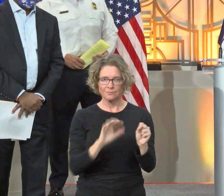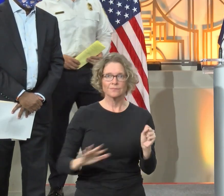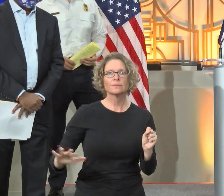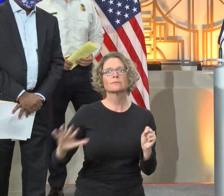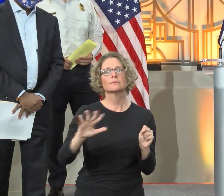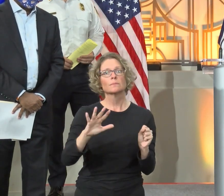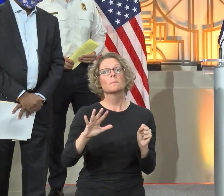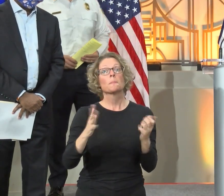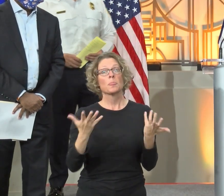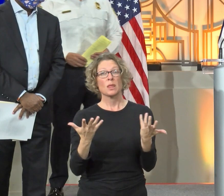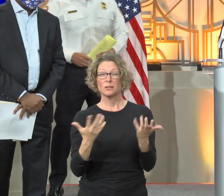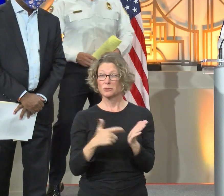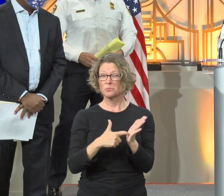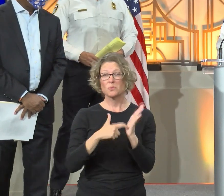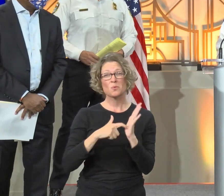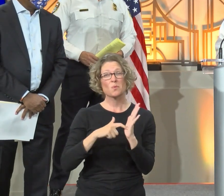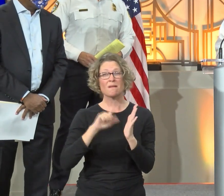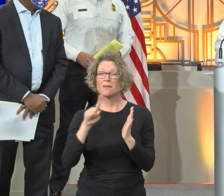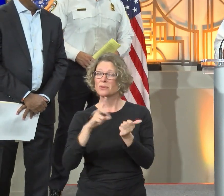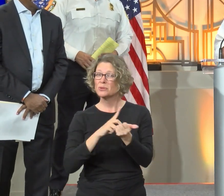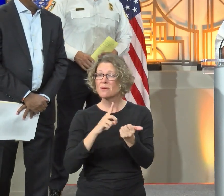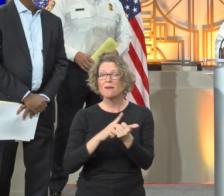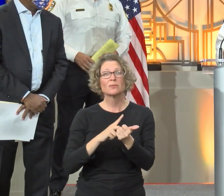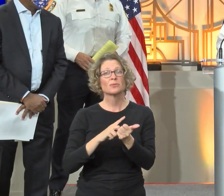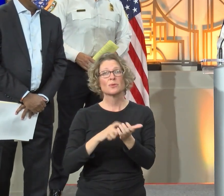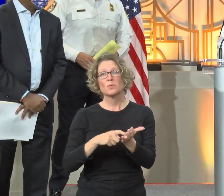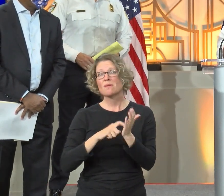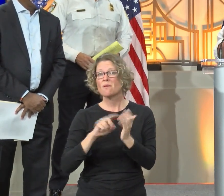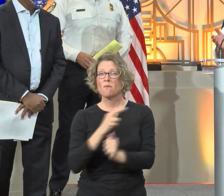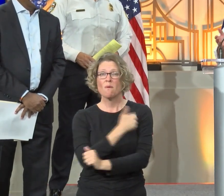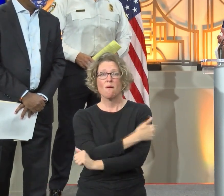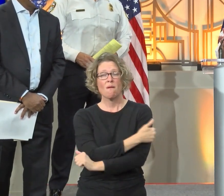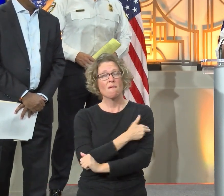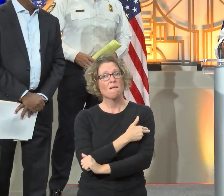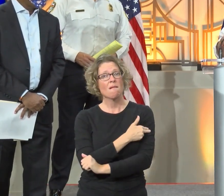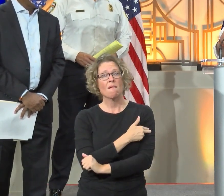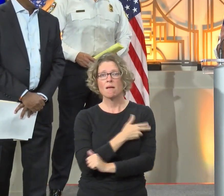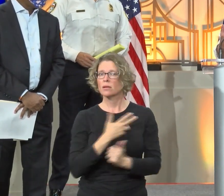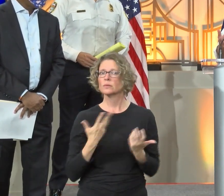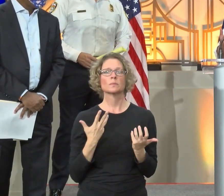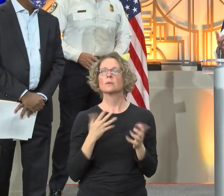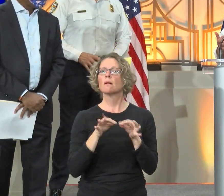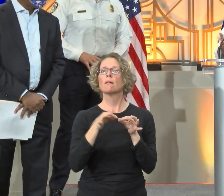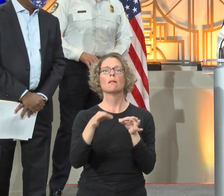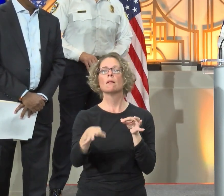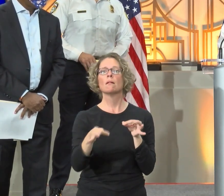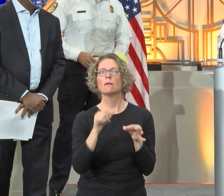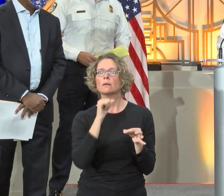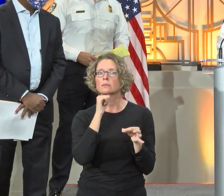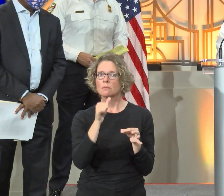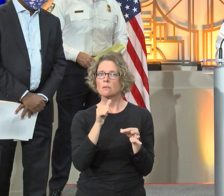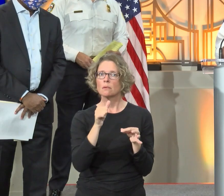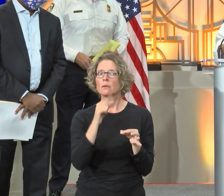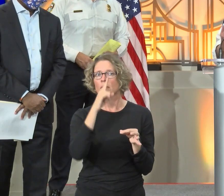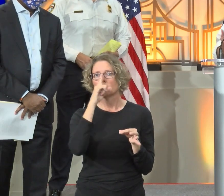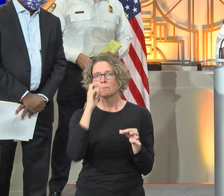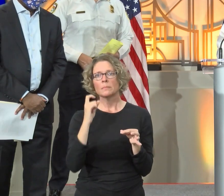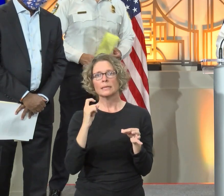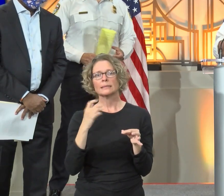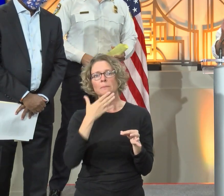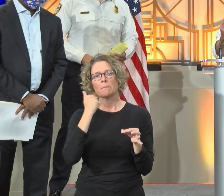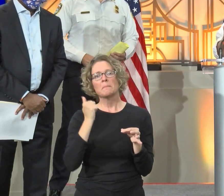be there, please go in early. Don't wait until you're so sick that the doctors and the nurses have a real challenge in getting you healthy again.